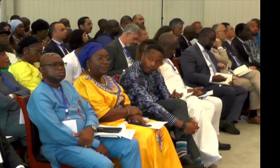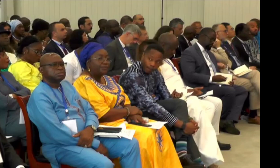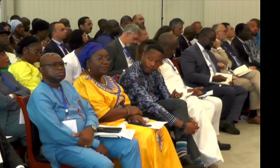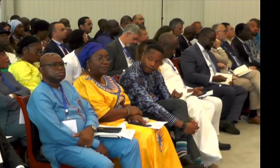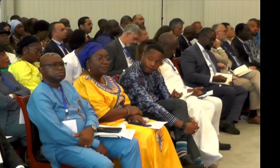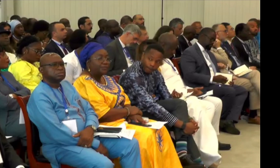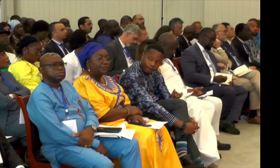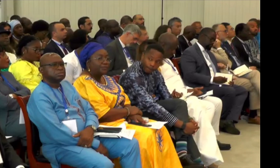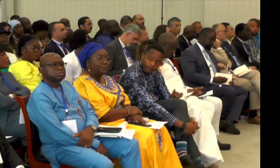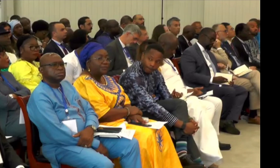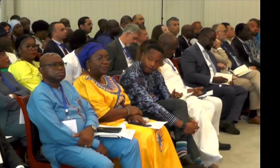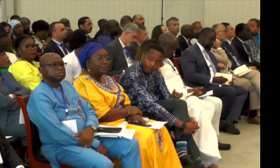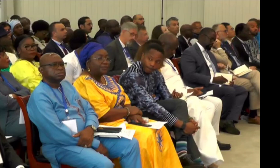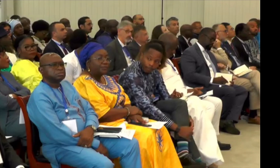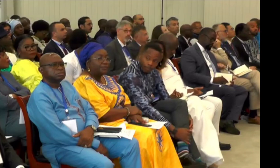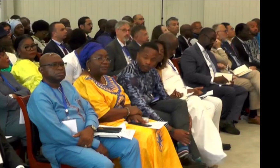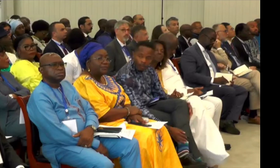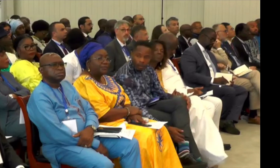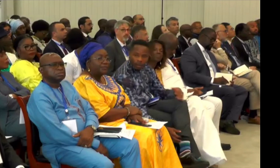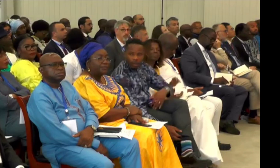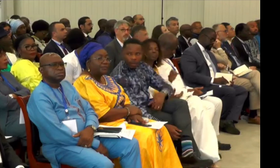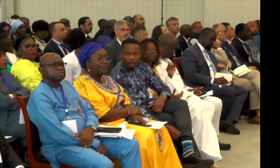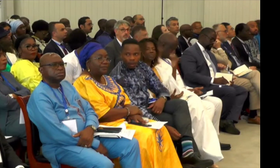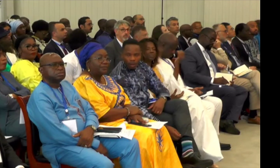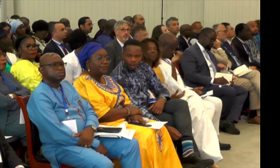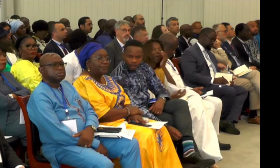several important points were raised.